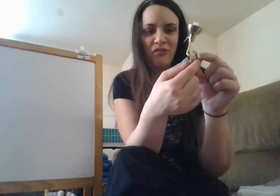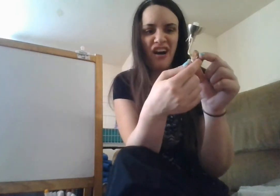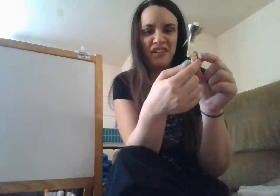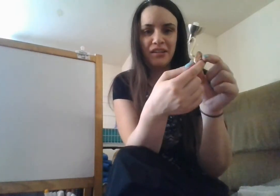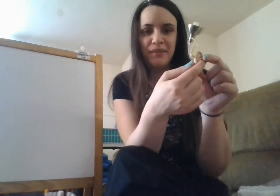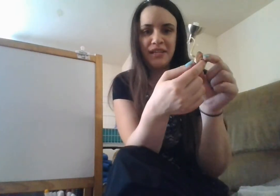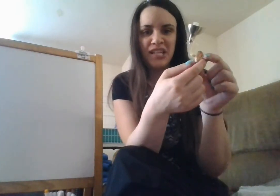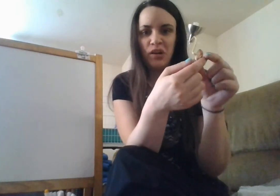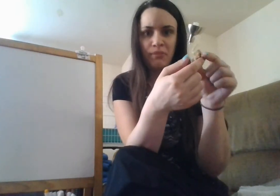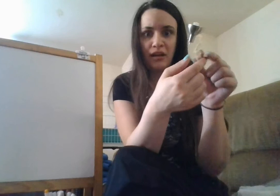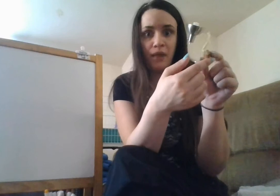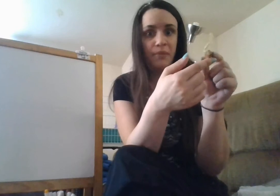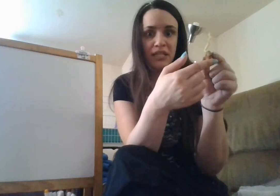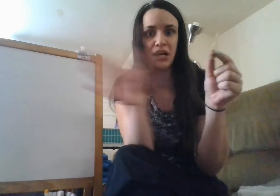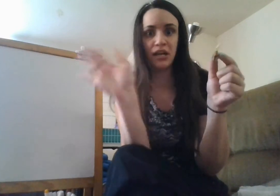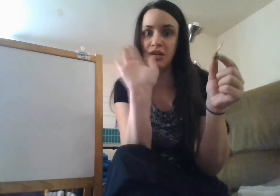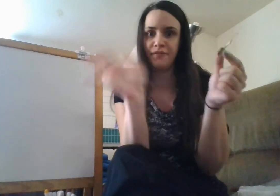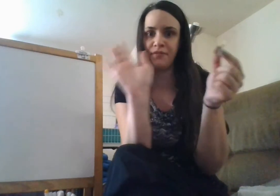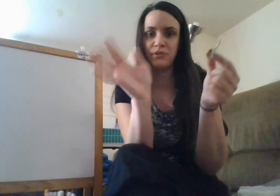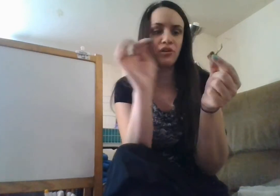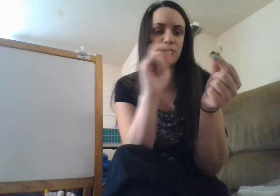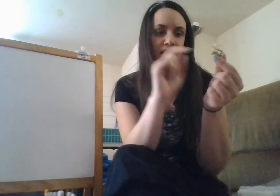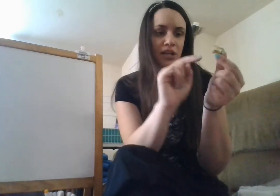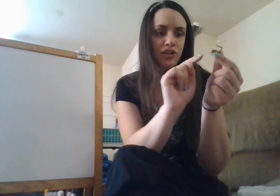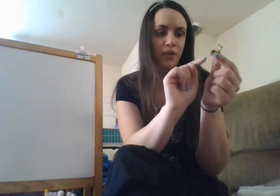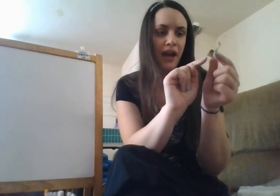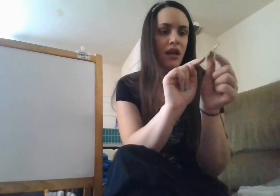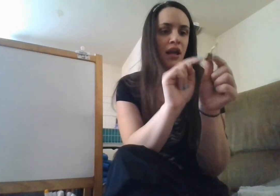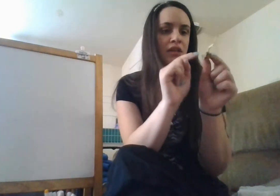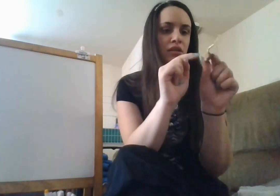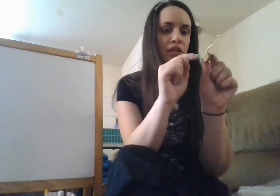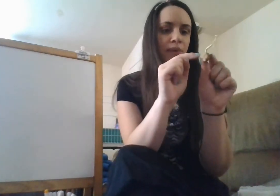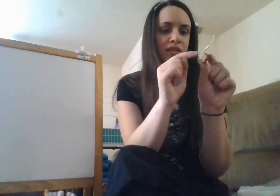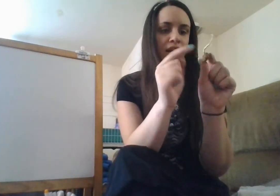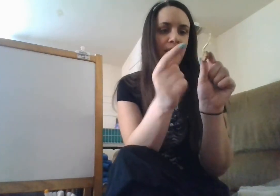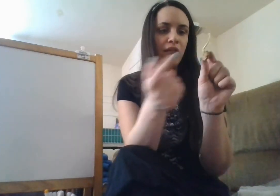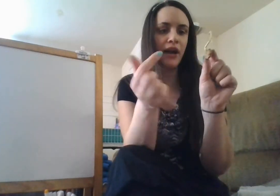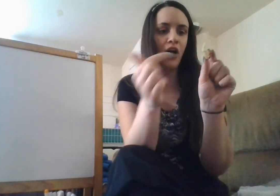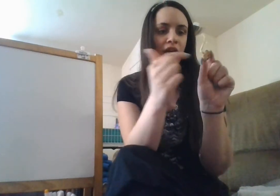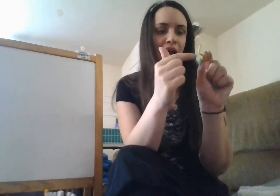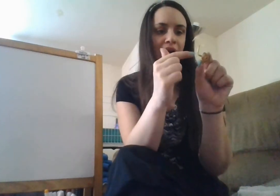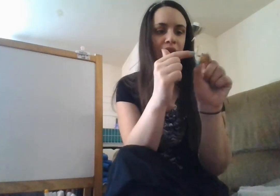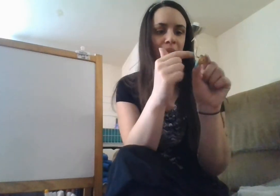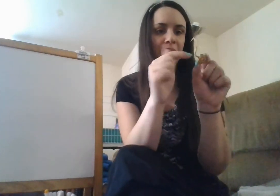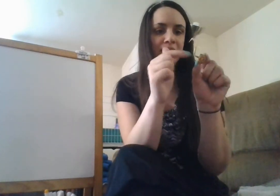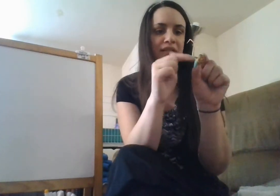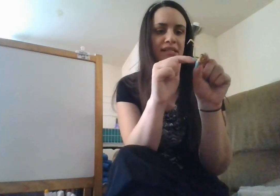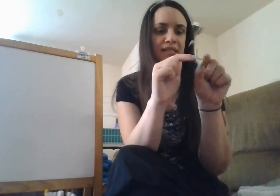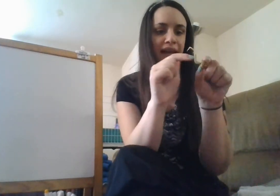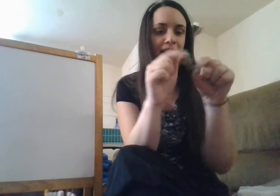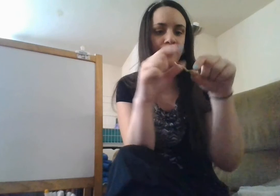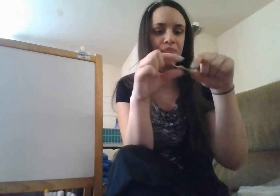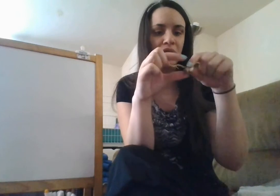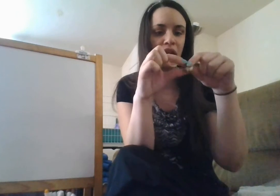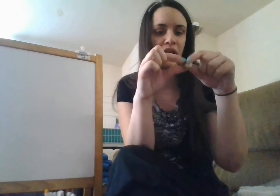rot a little bit too, but it's not going to need it for much longer, so that's actually okay. Soon this part's going to peel right off, and we'll be able to see,